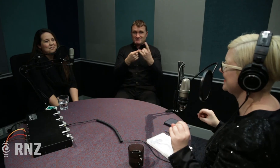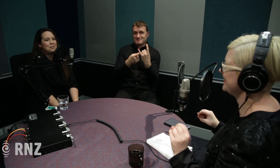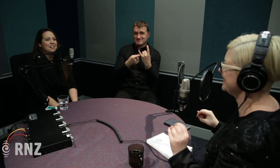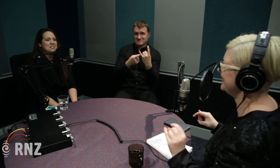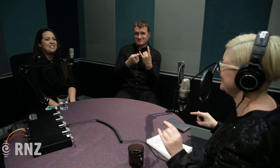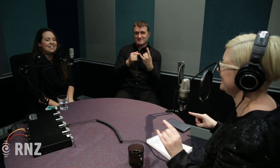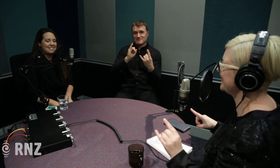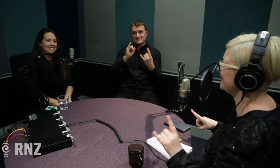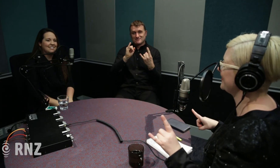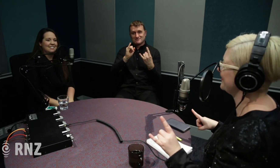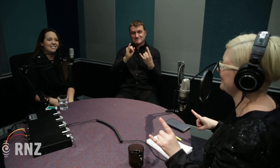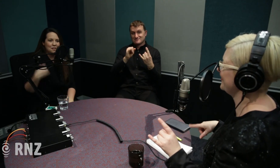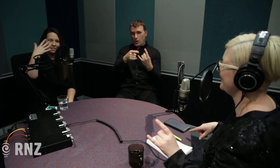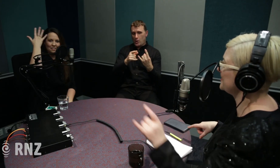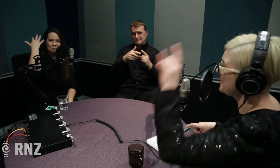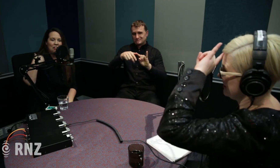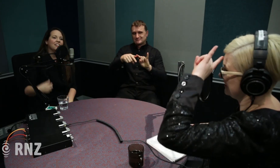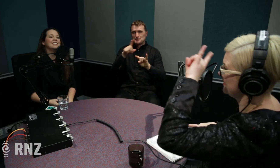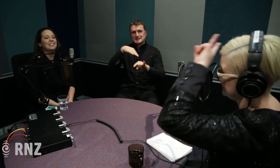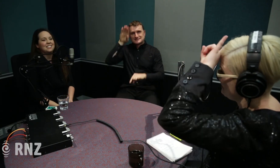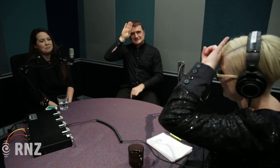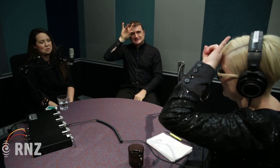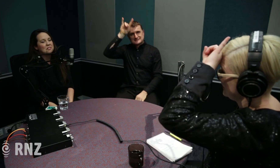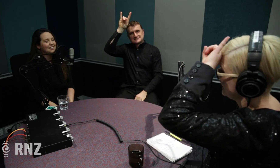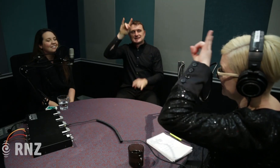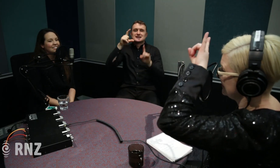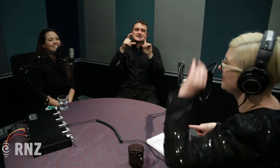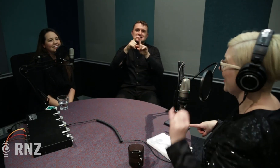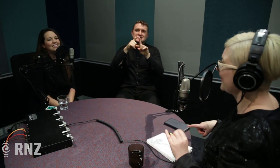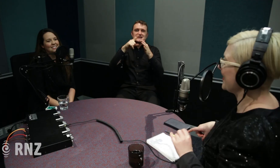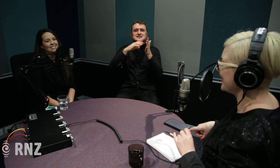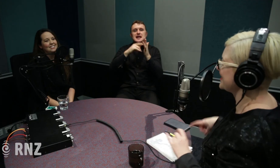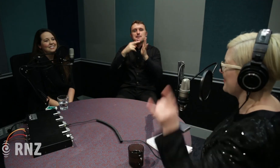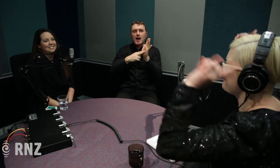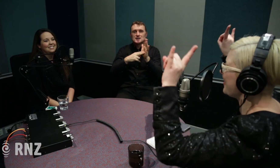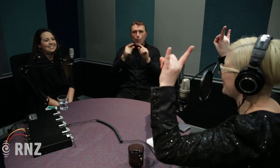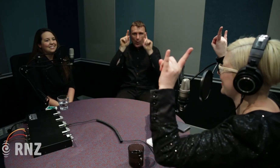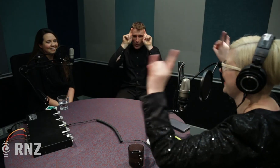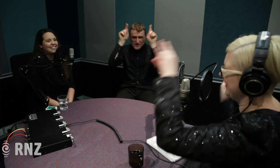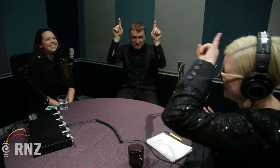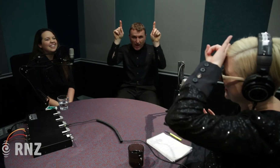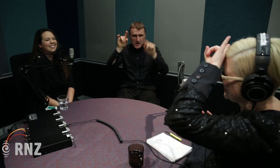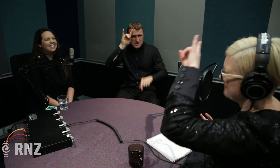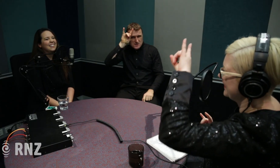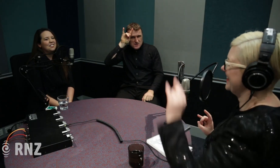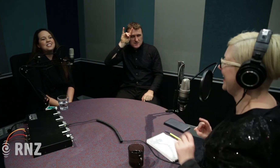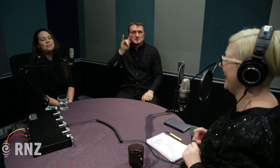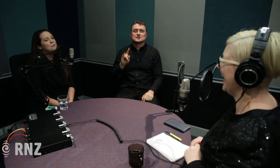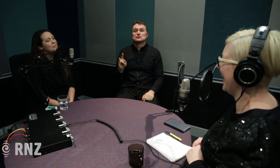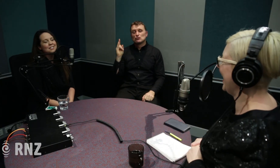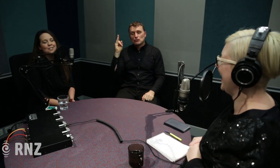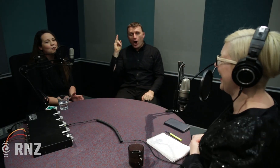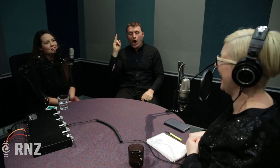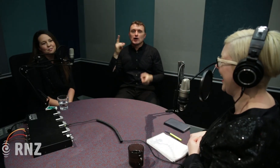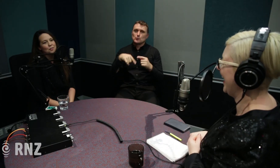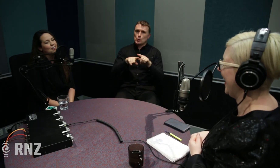it? Well, if you put it up near your head, yes, it's demon, demonic, demon. Devil. Yeah. Right. So rock and demon. The deaf